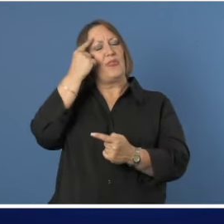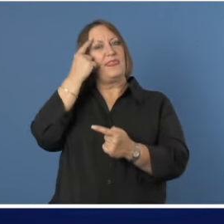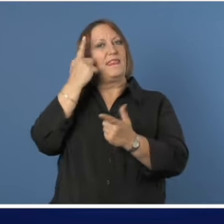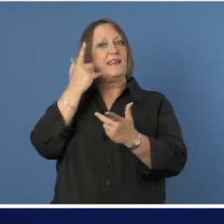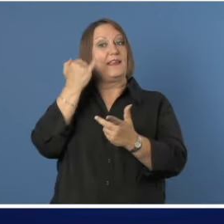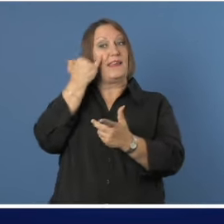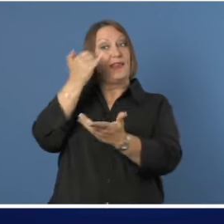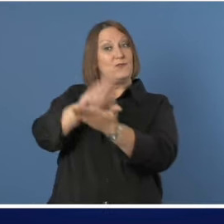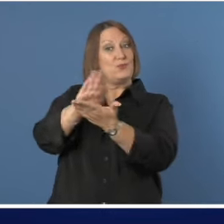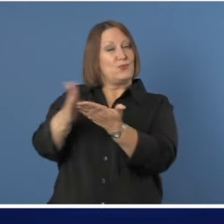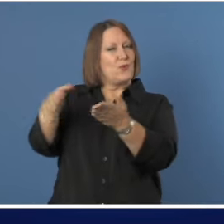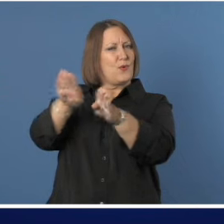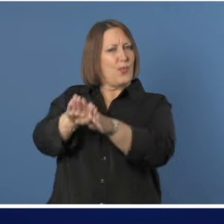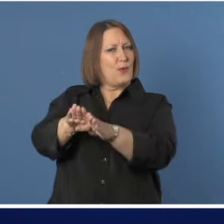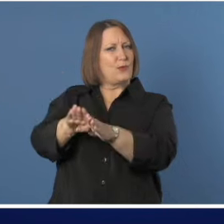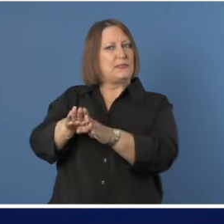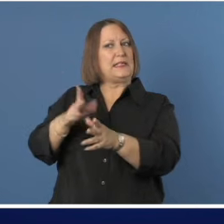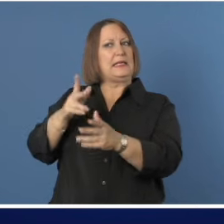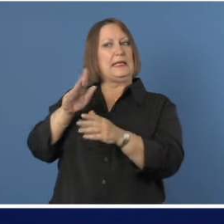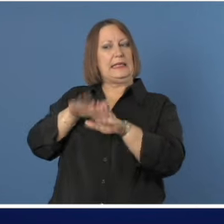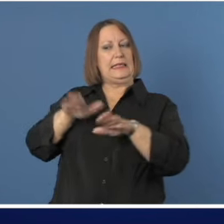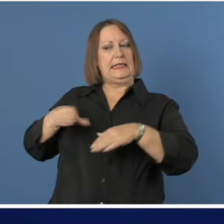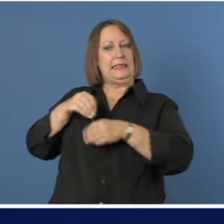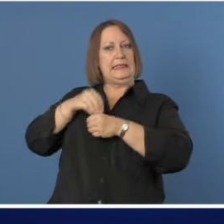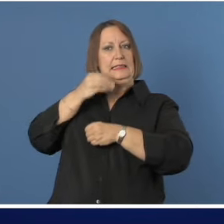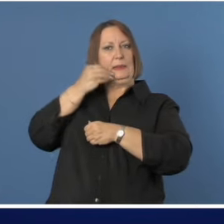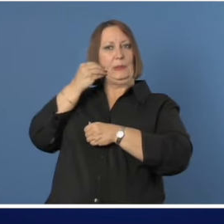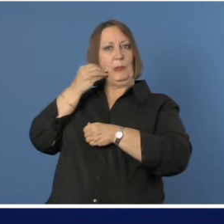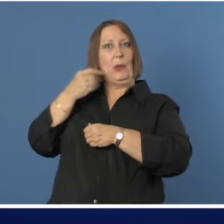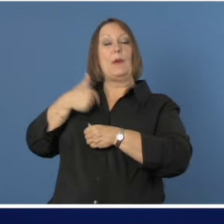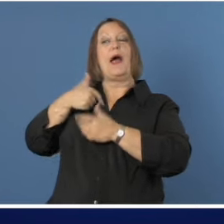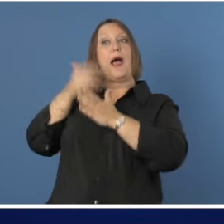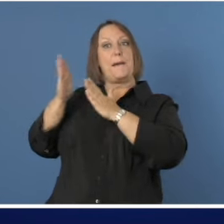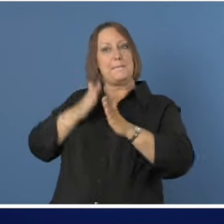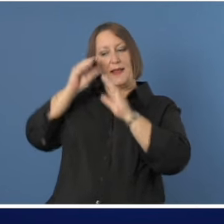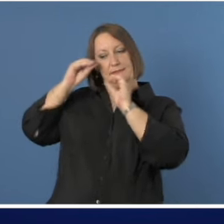Plan home learning activities and exercises.